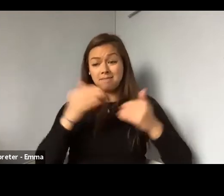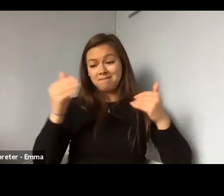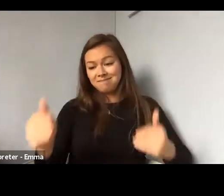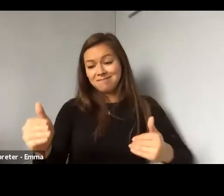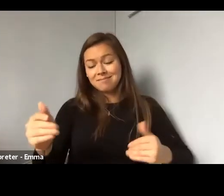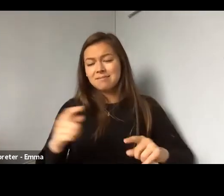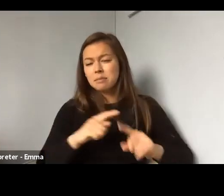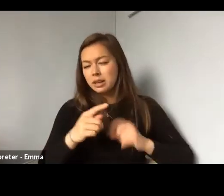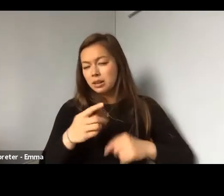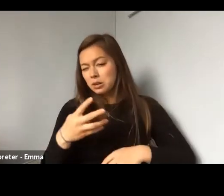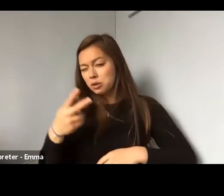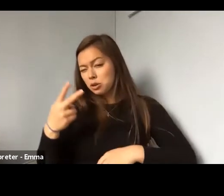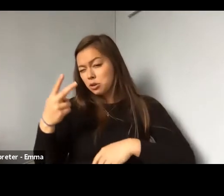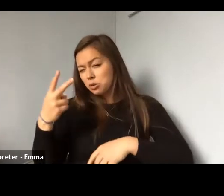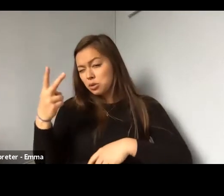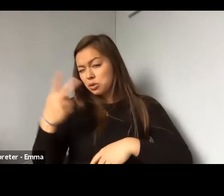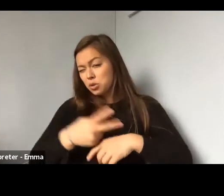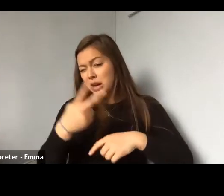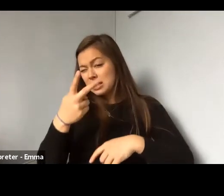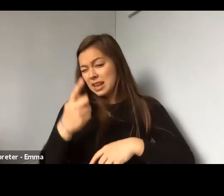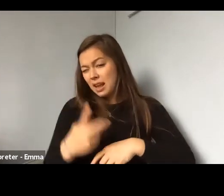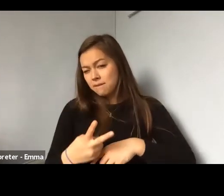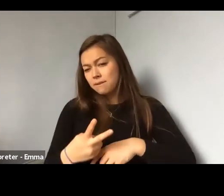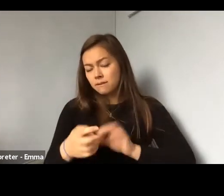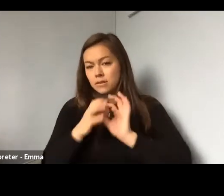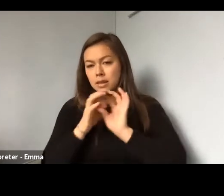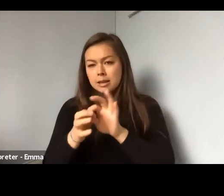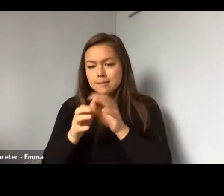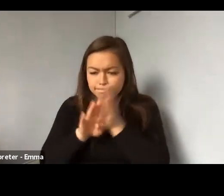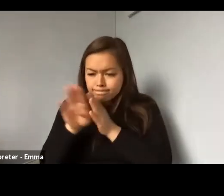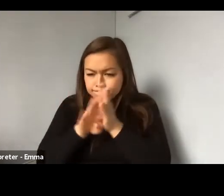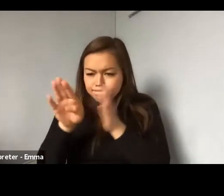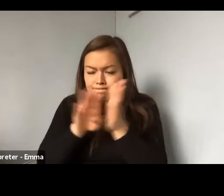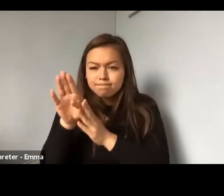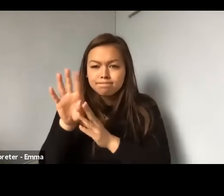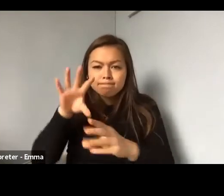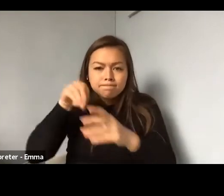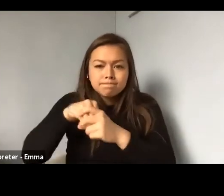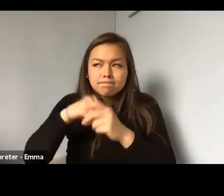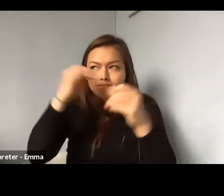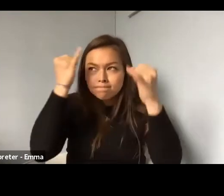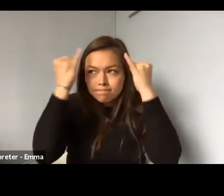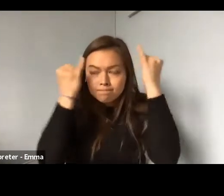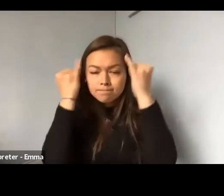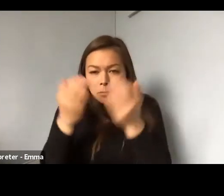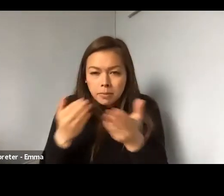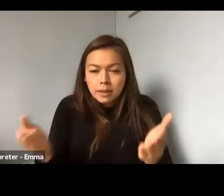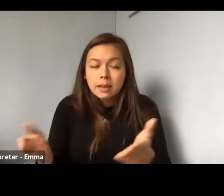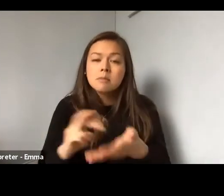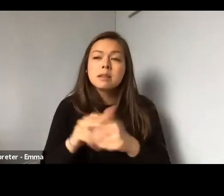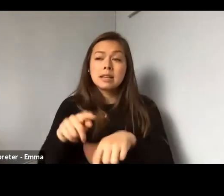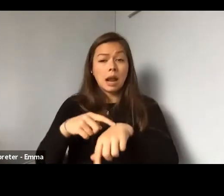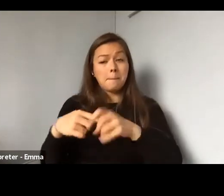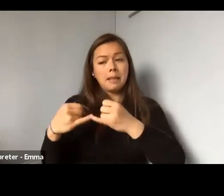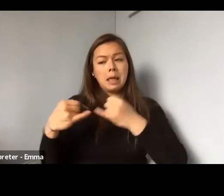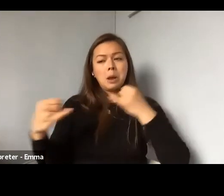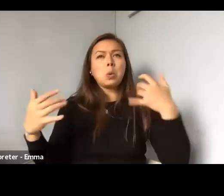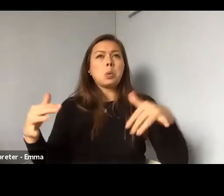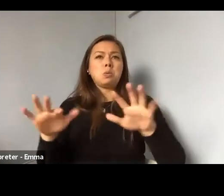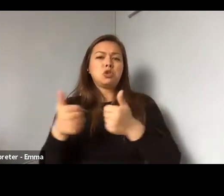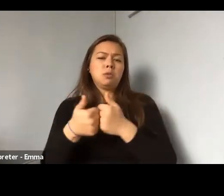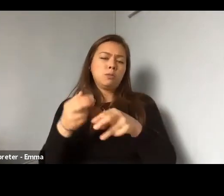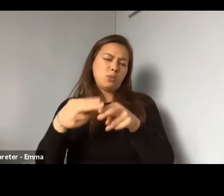development on the intervention ideas. So the timeline was definitely a challenge. I think more timing in general in training